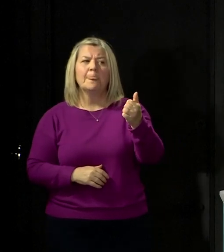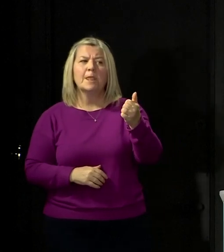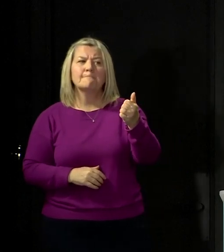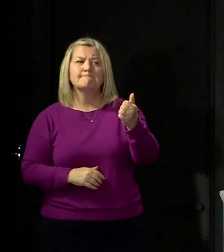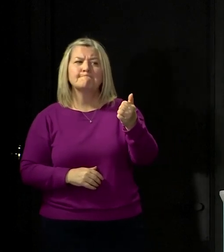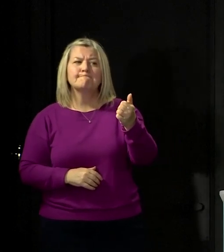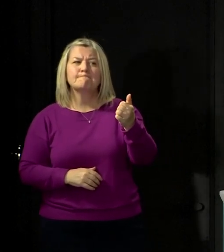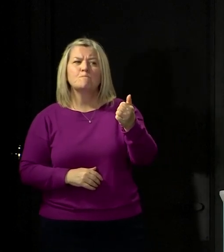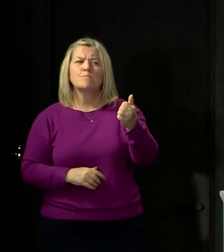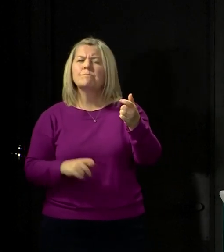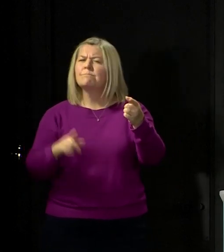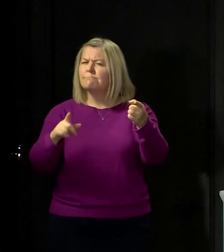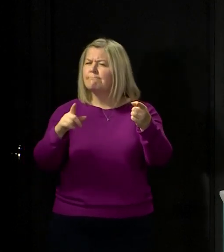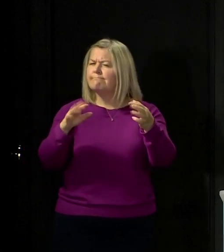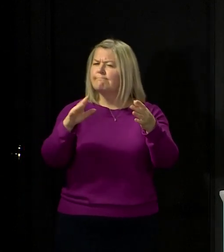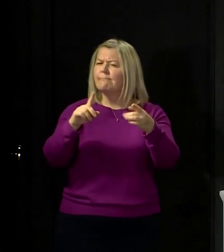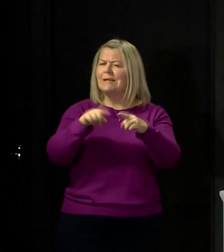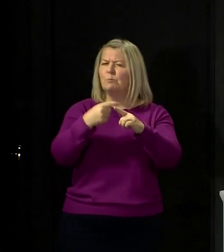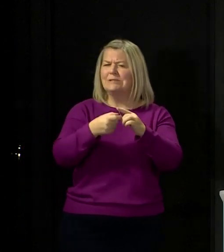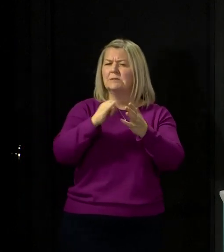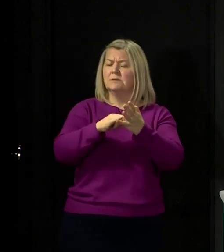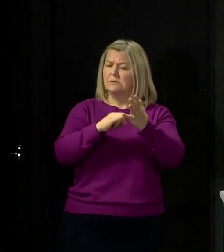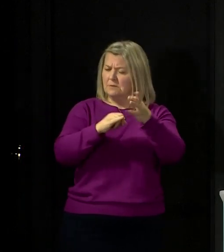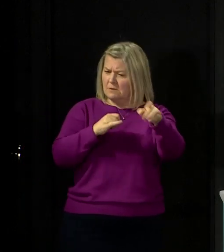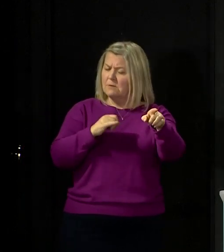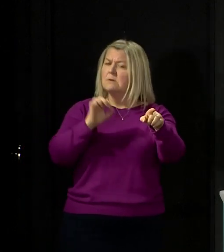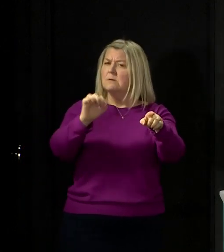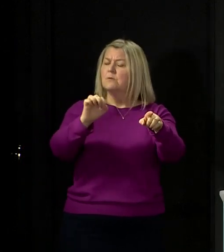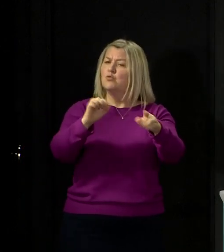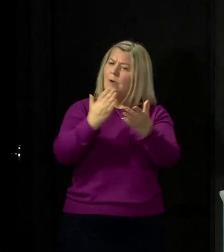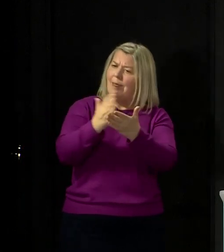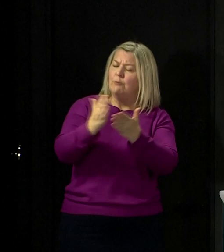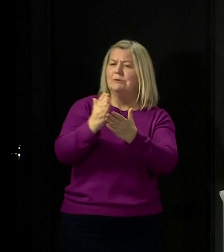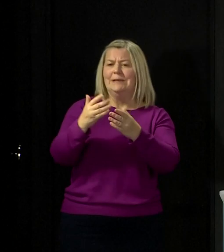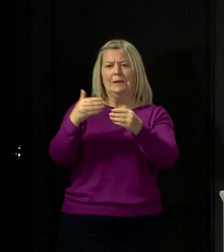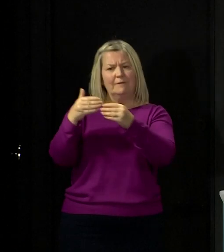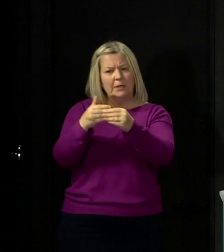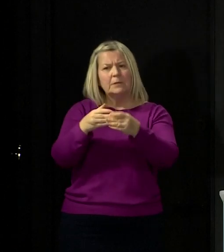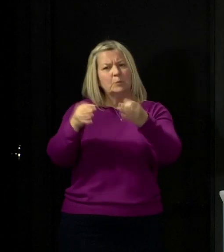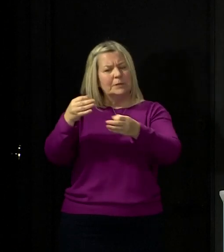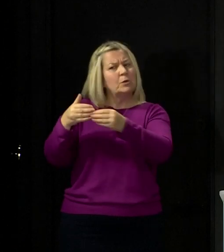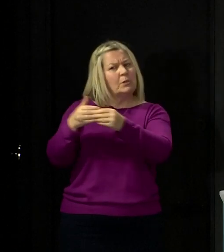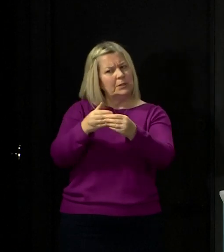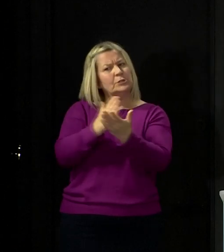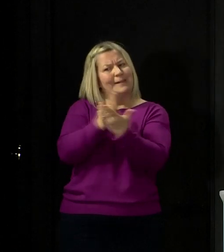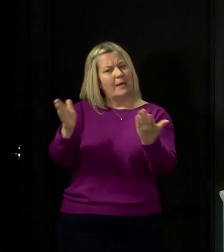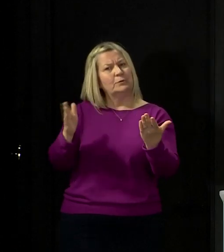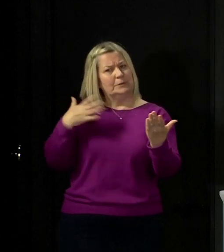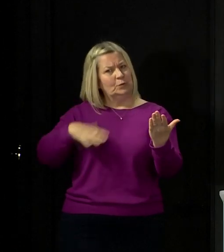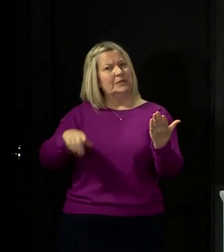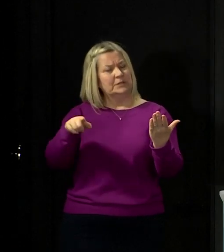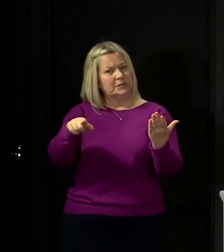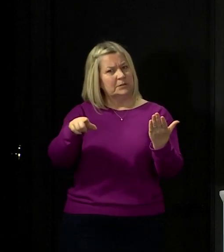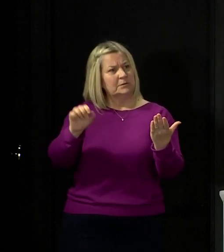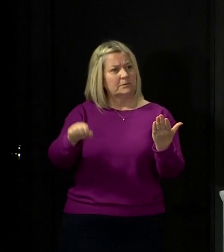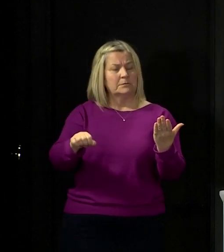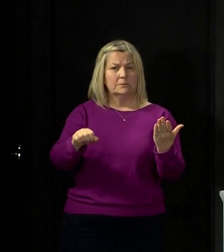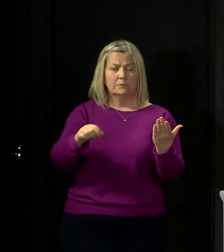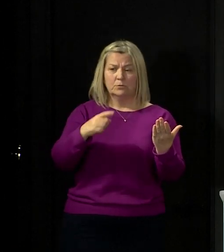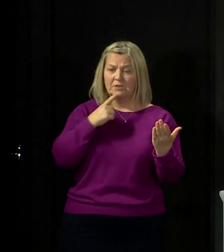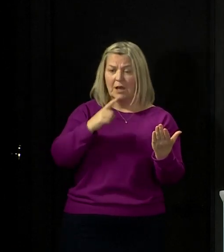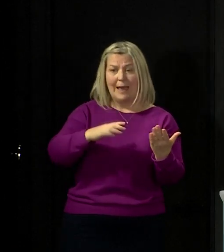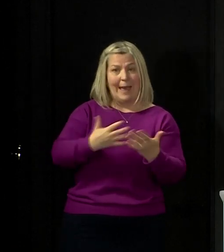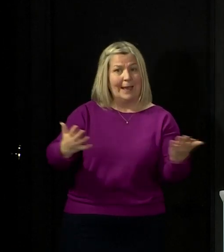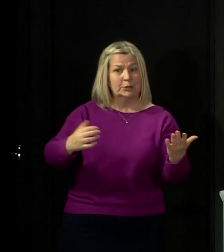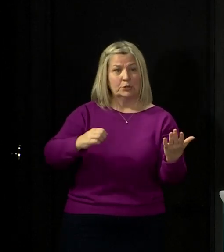yesterday about clarity of message from leaders was really important. And we've already touched on this earlier. Any Scots who